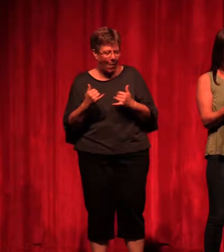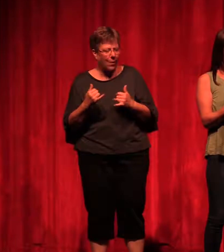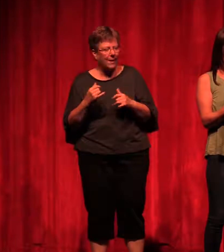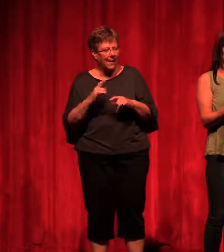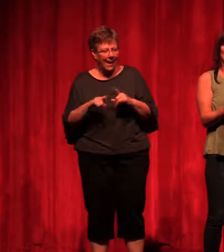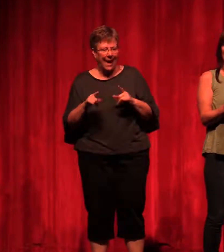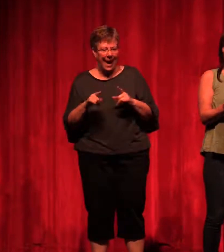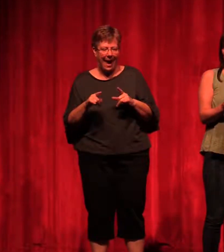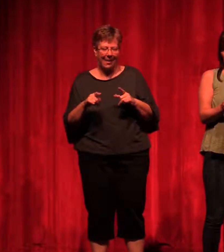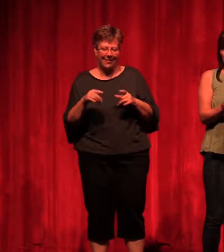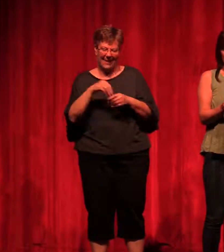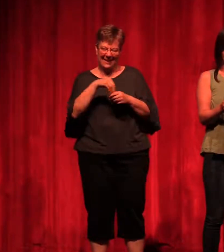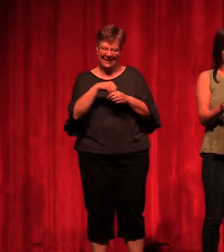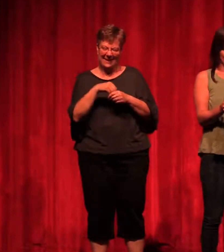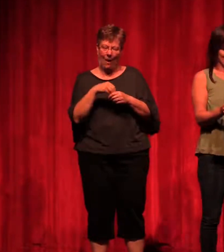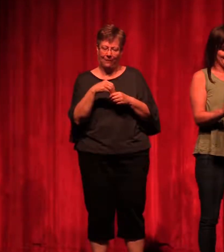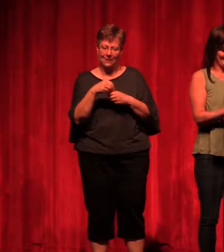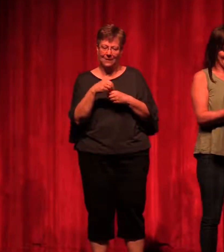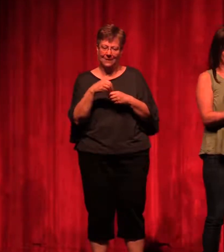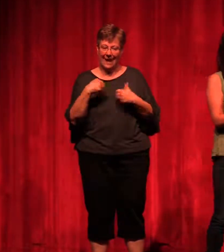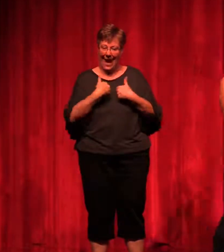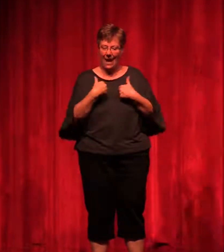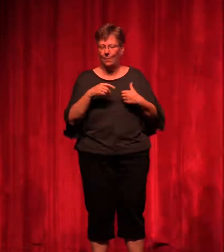was safe, so it was worth the risk.